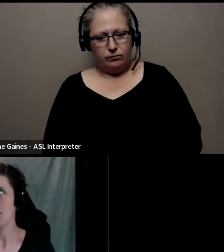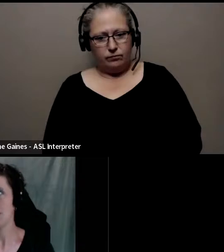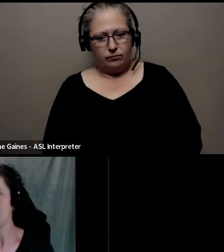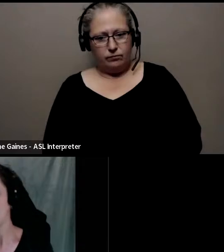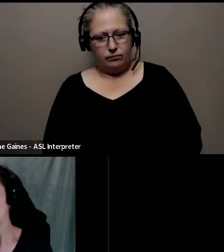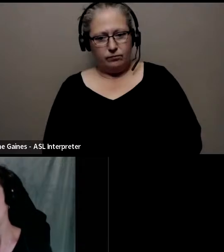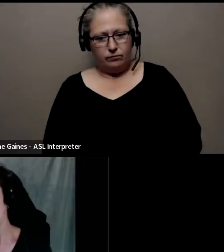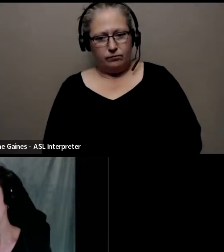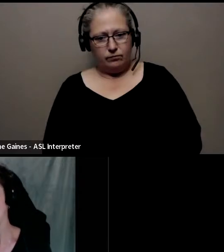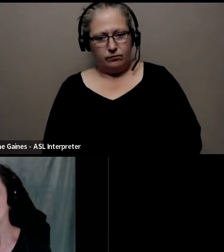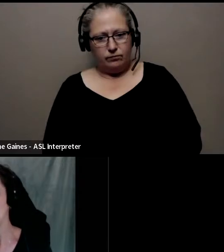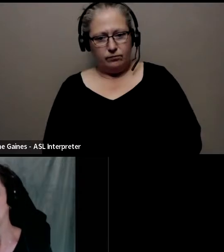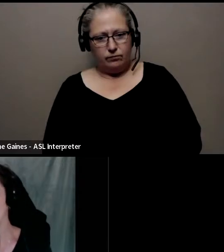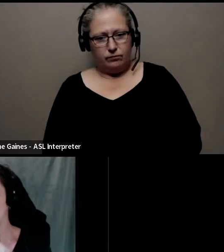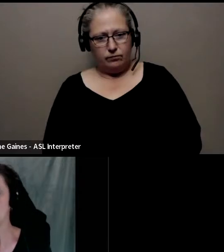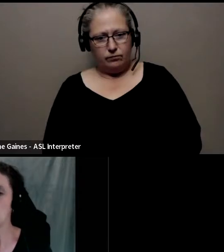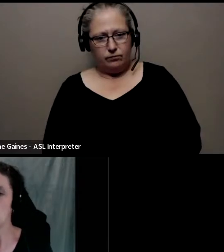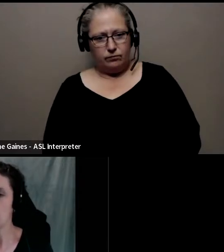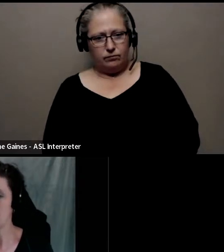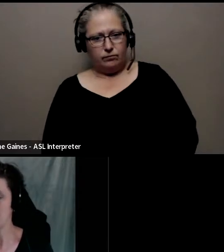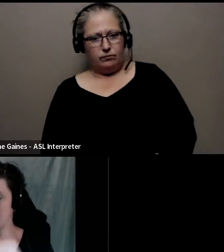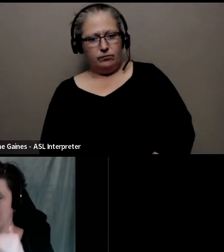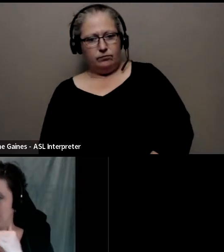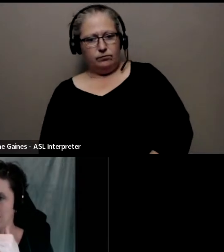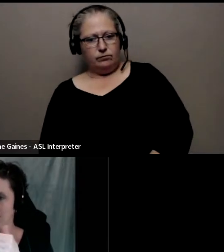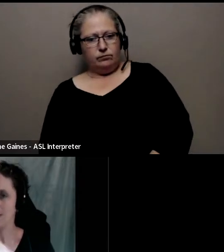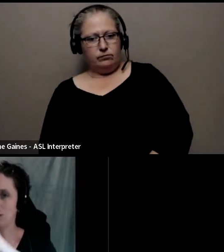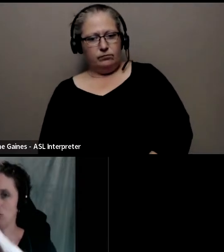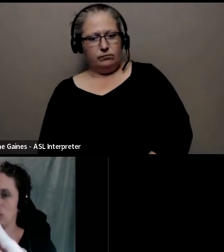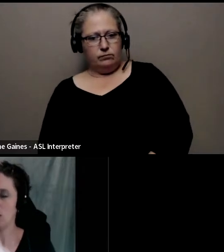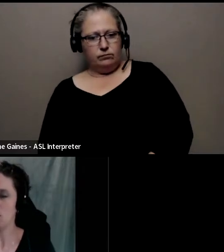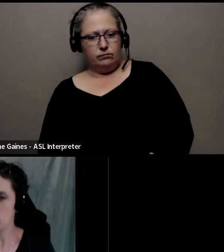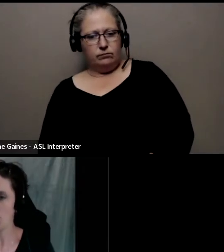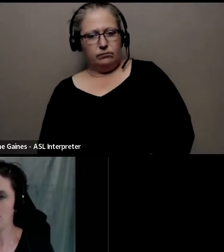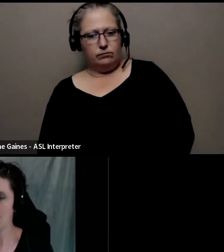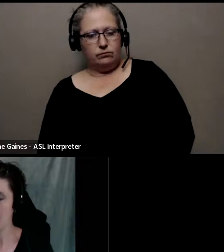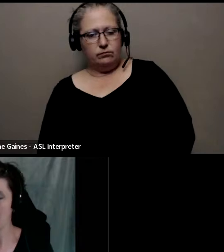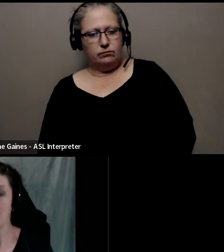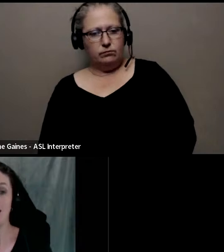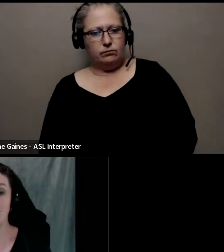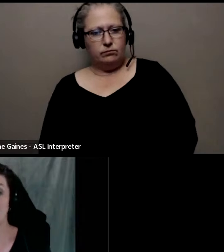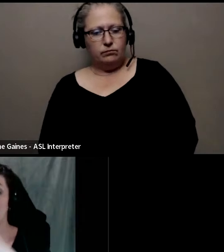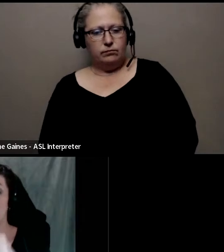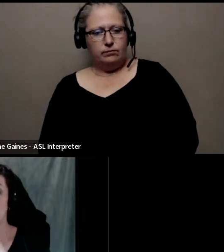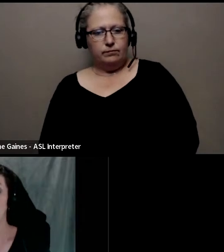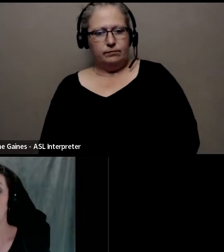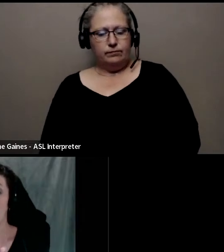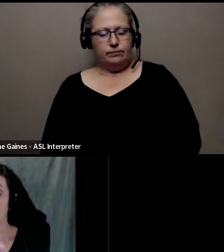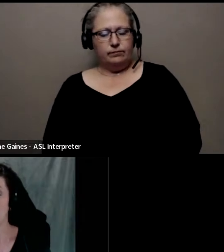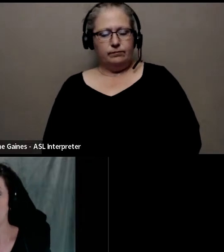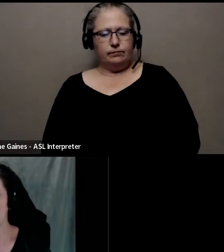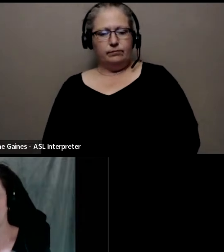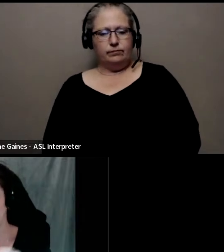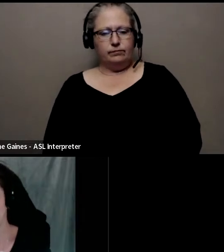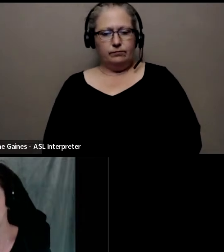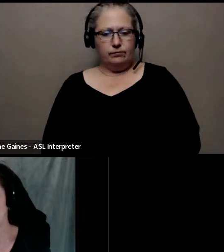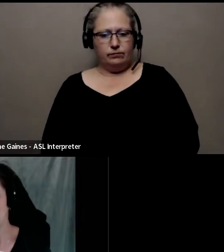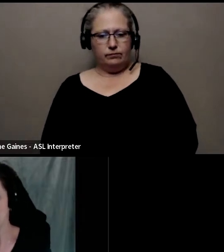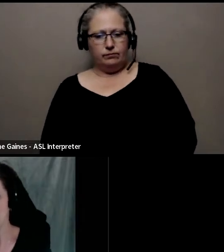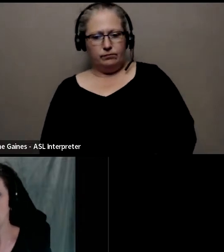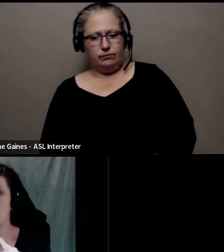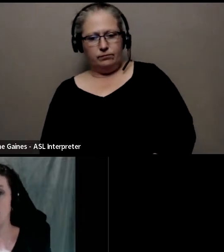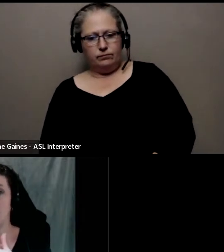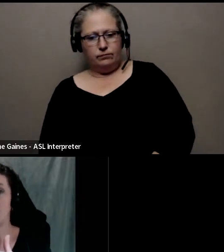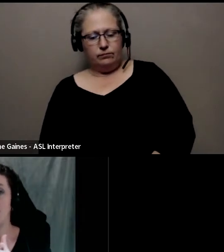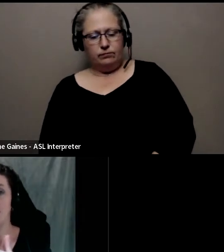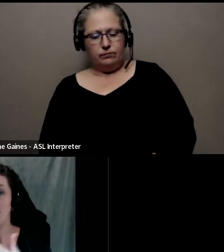subject. So usually we see a steady increase in Prop 98. This year, we're actually going to see potentially a decrease, but then we expect to